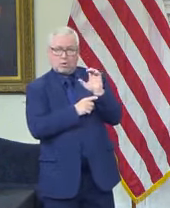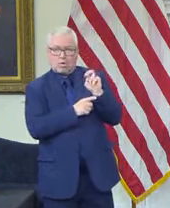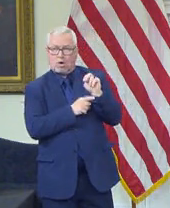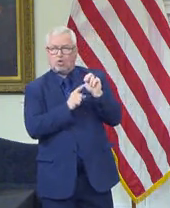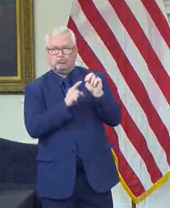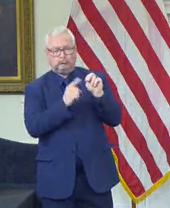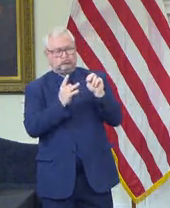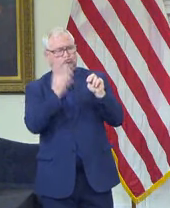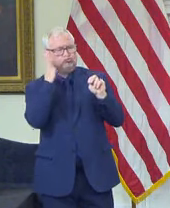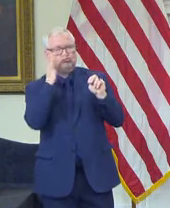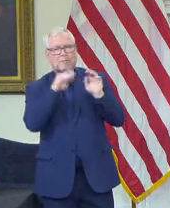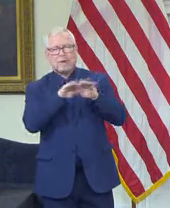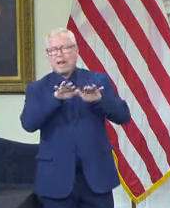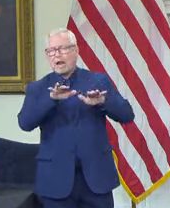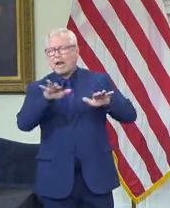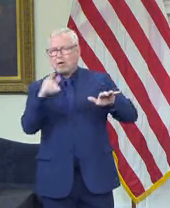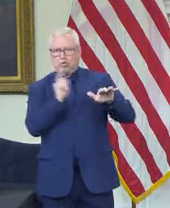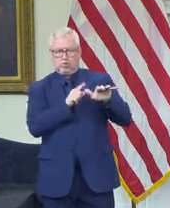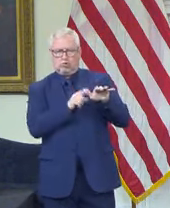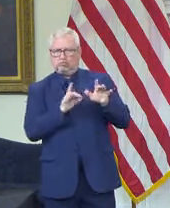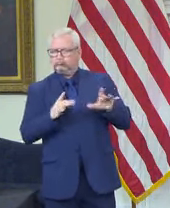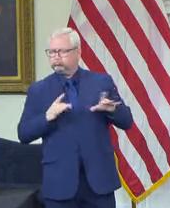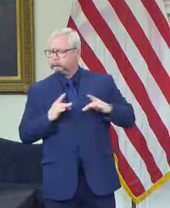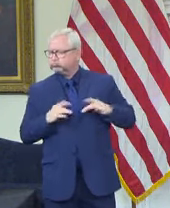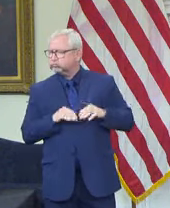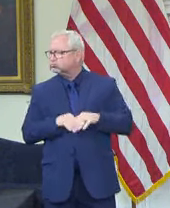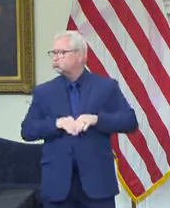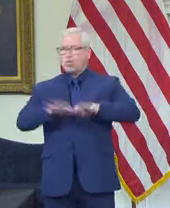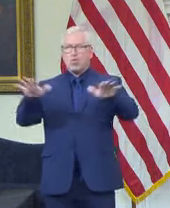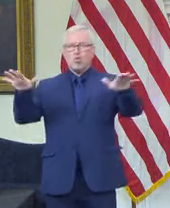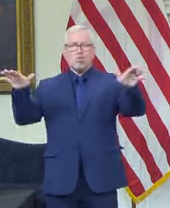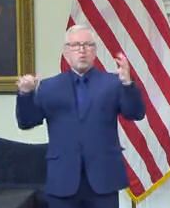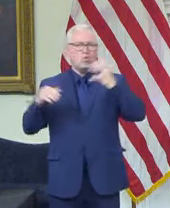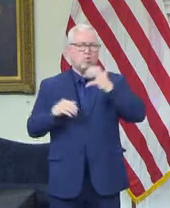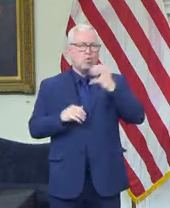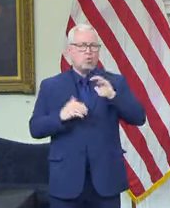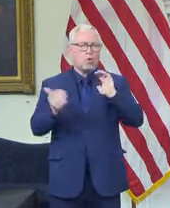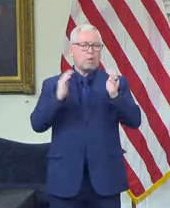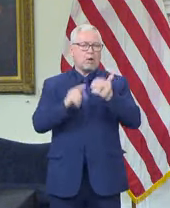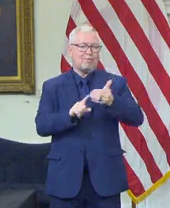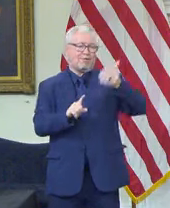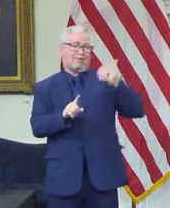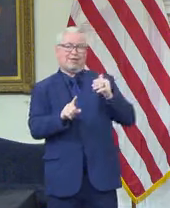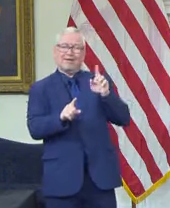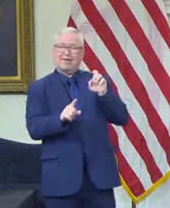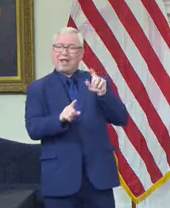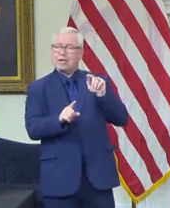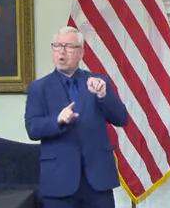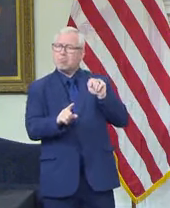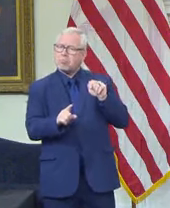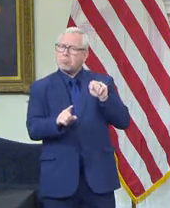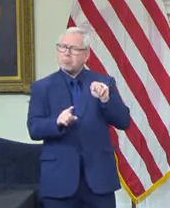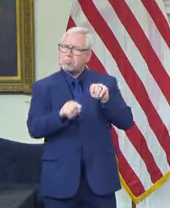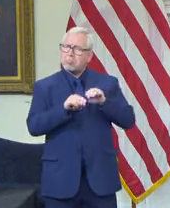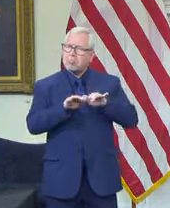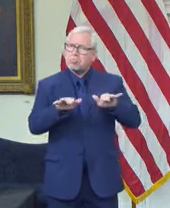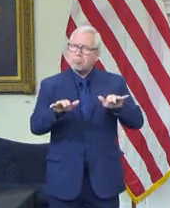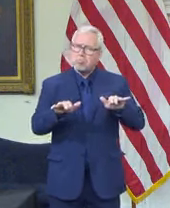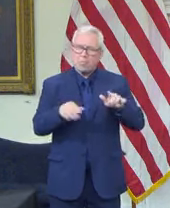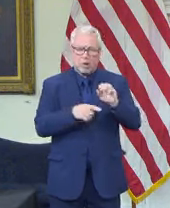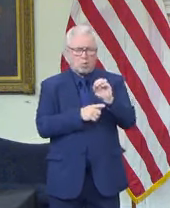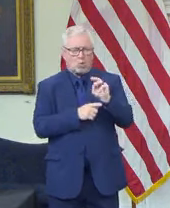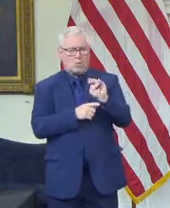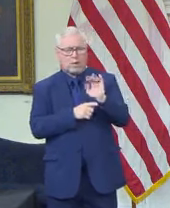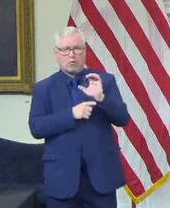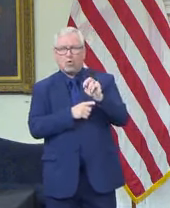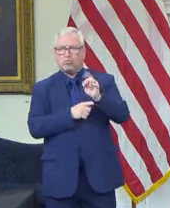Delta and the other previous variants of the virus, and Omicron remains the predominant strain